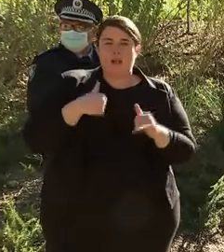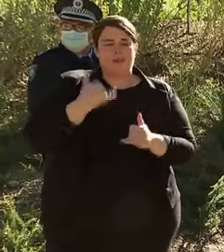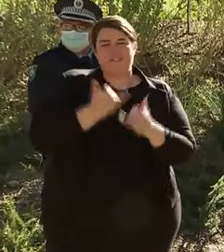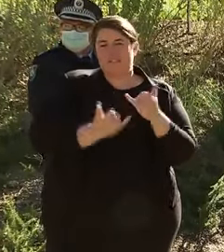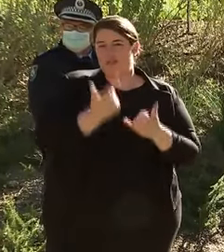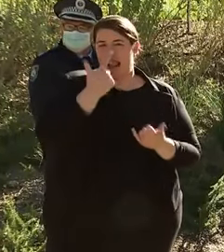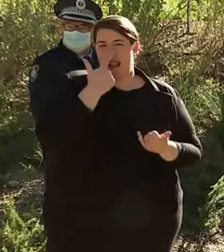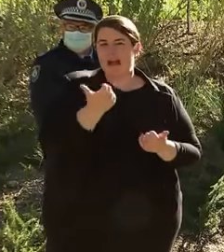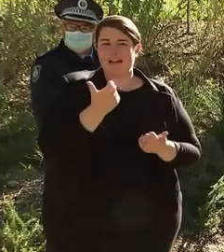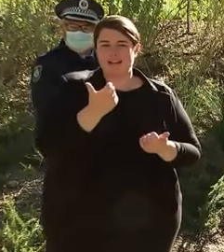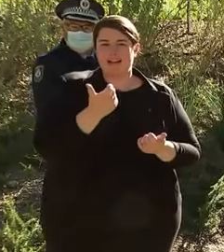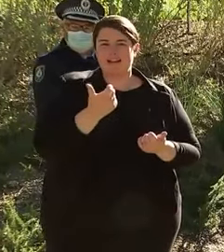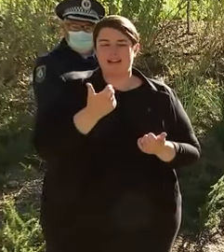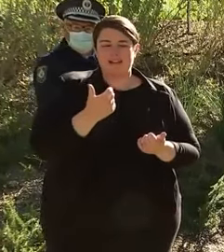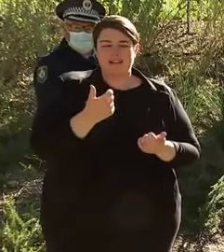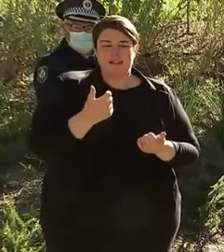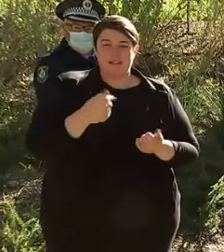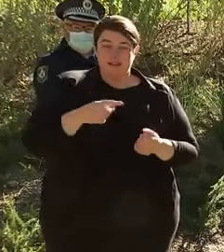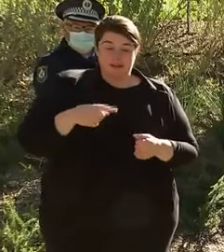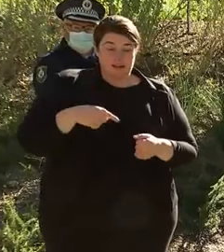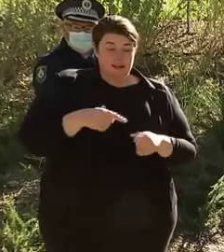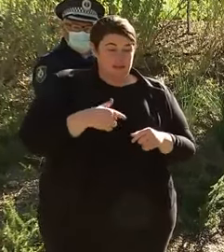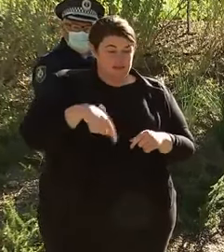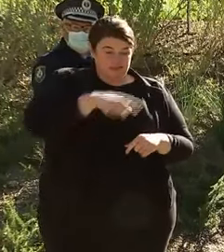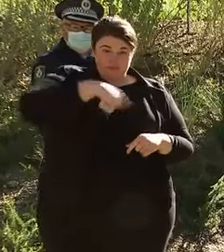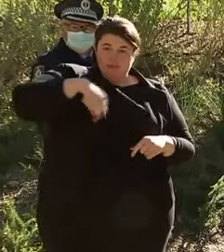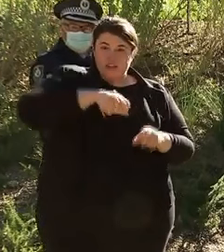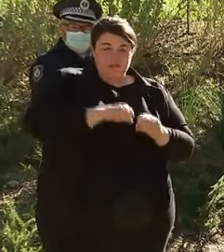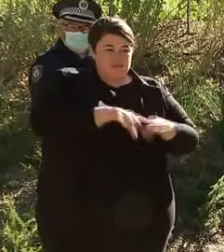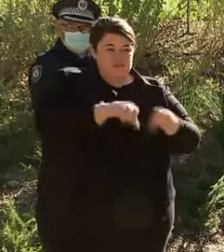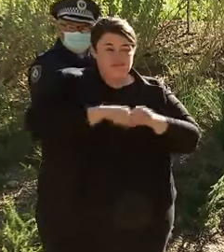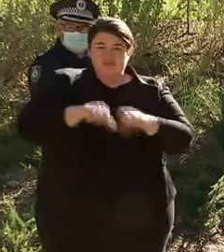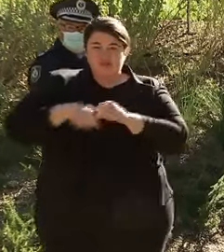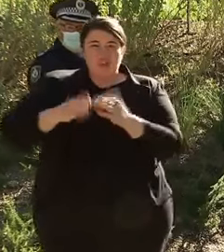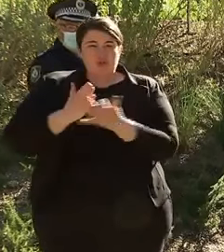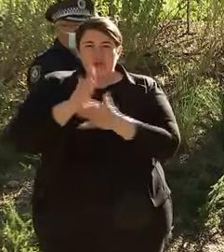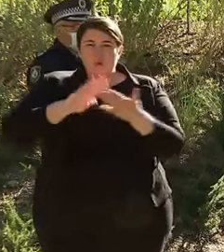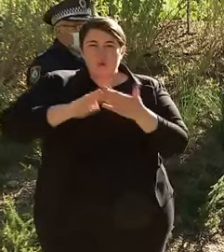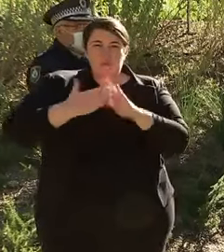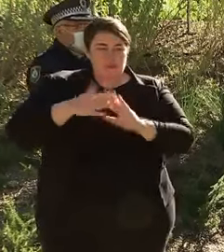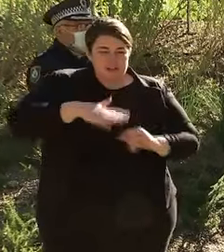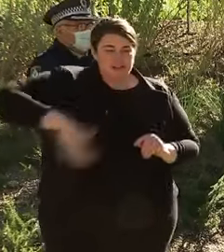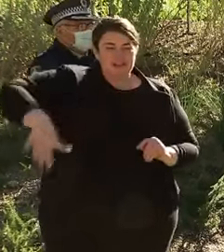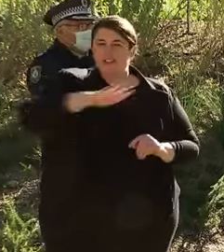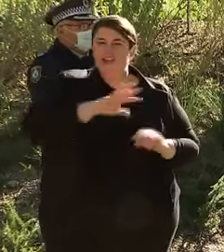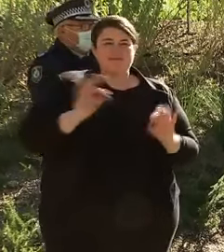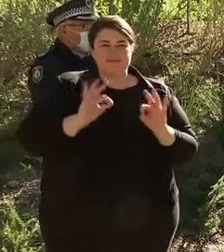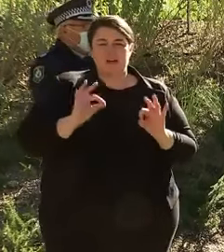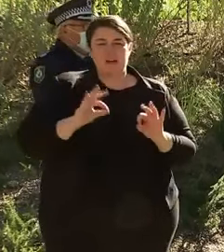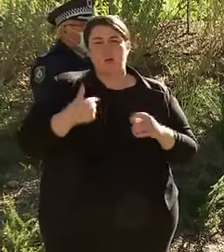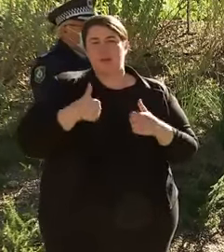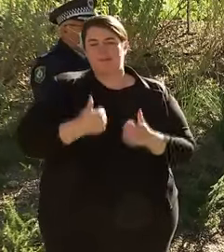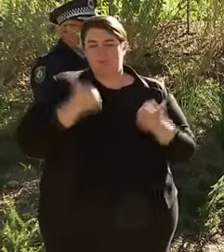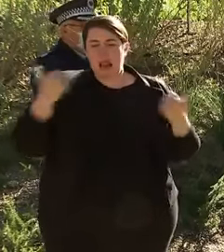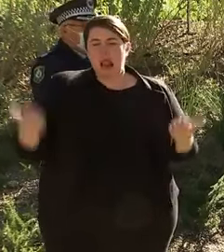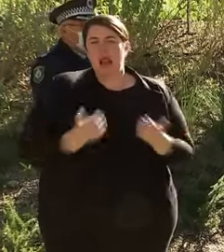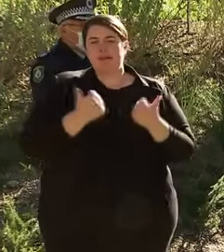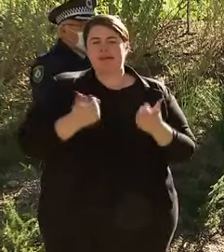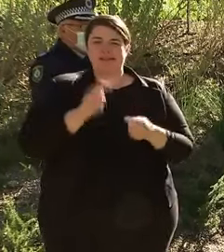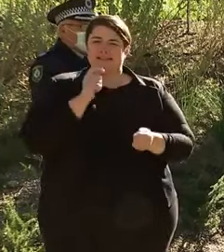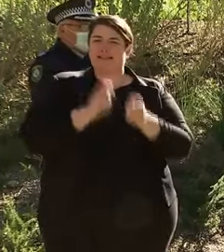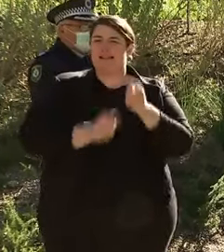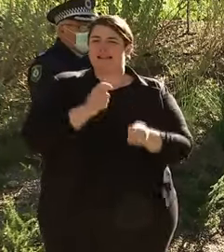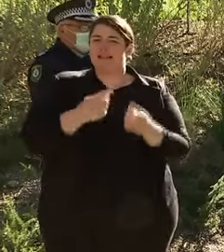privileged to be in a setting of no community transmission, where we have actually incredible access to testing, whereas